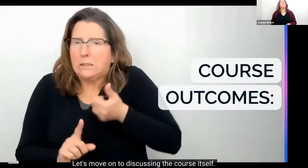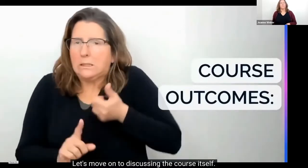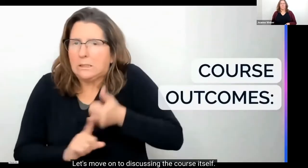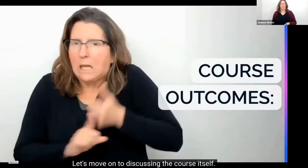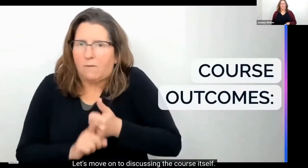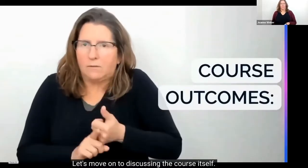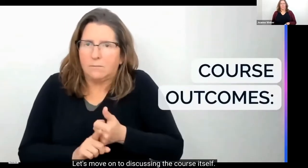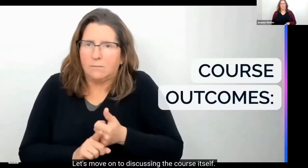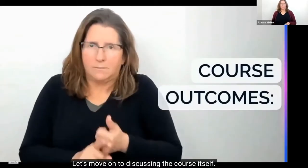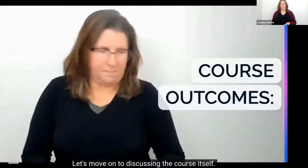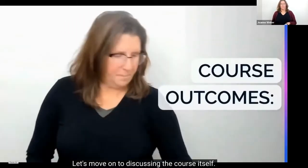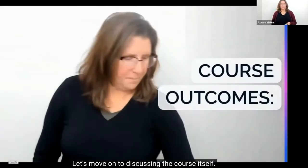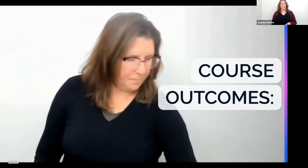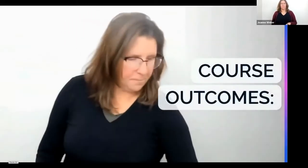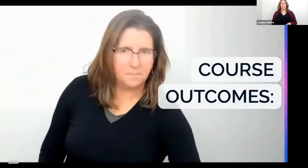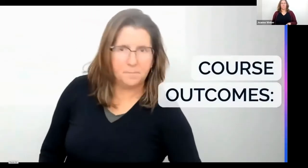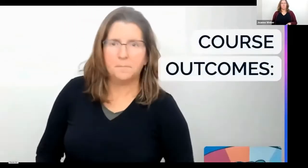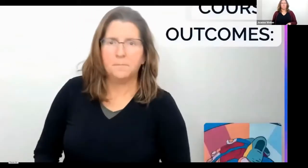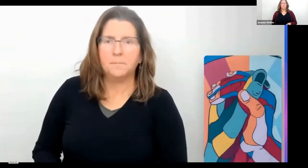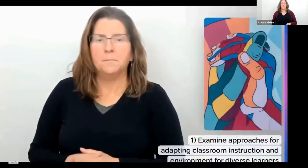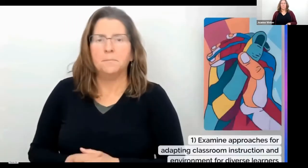Let's move on to discussing the course itself.